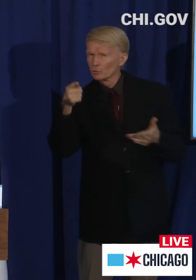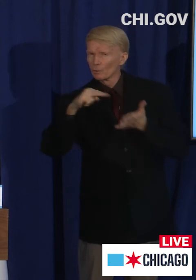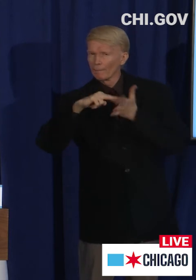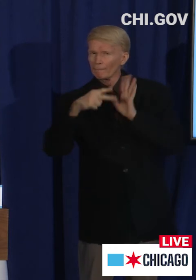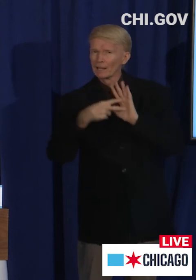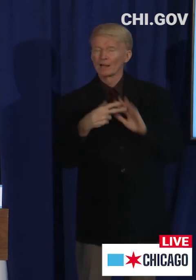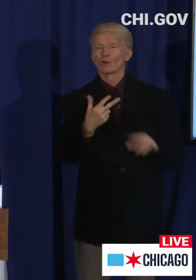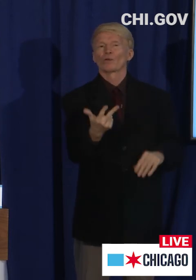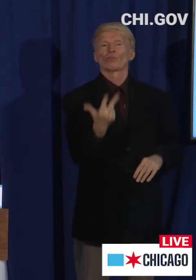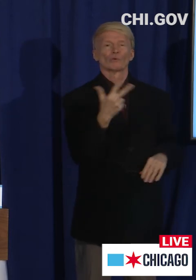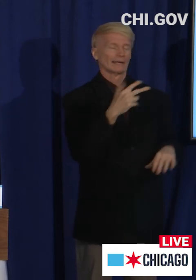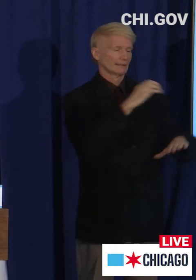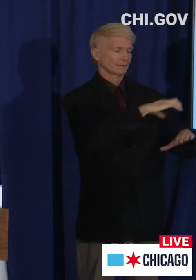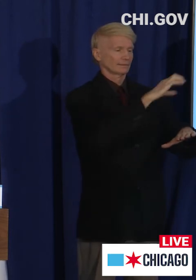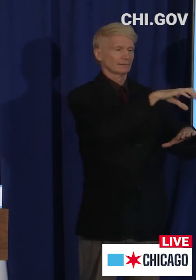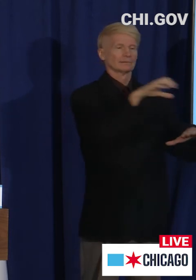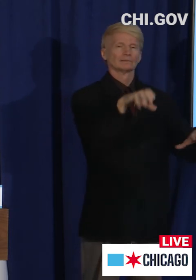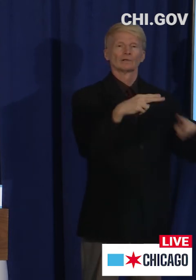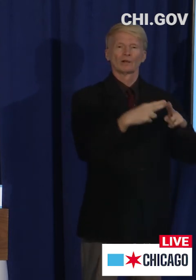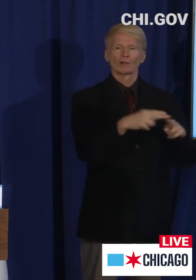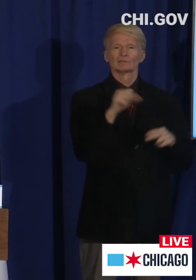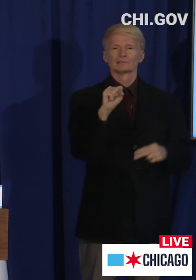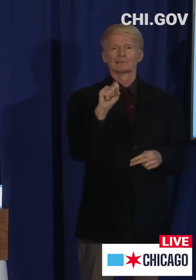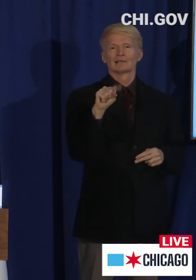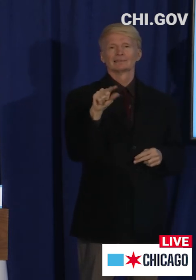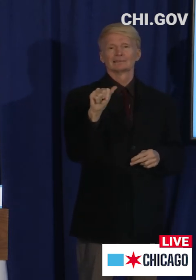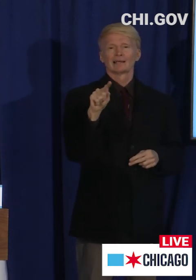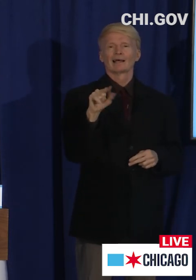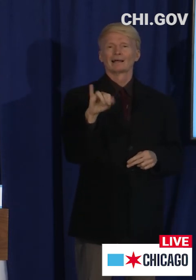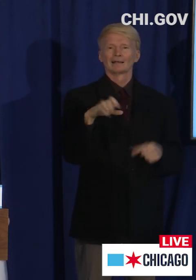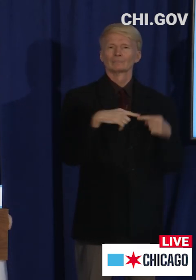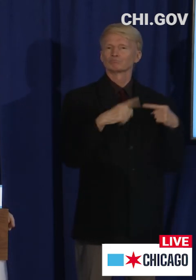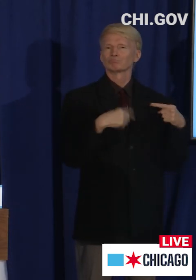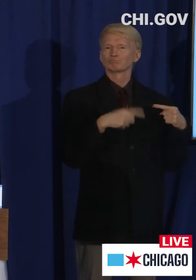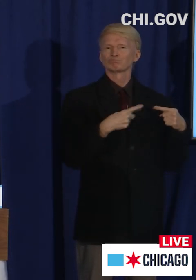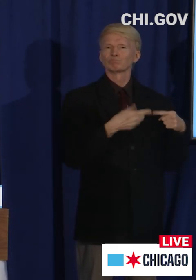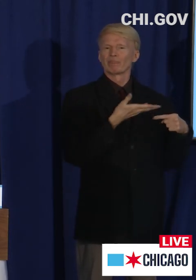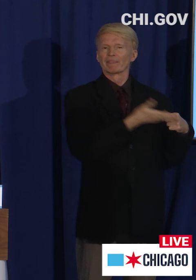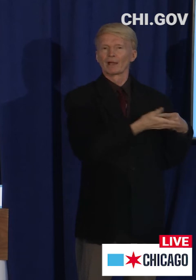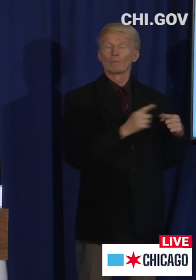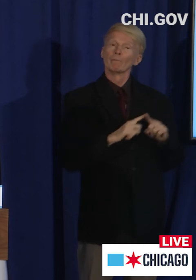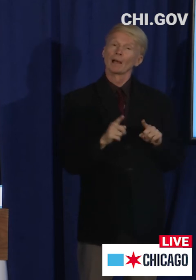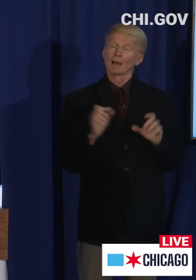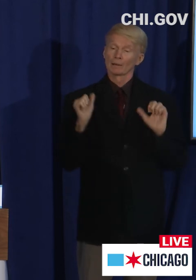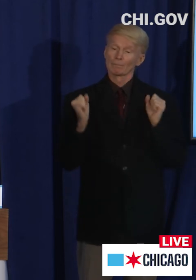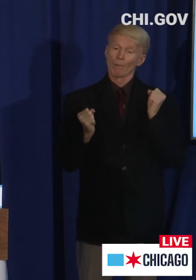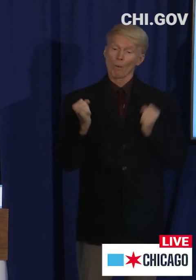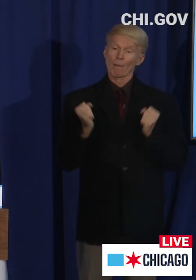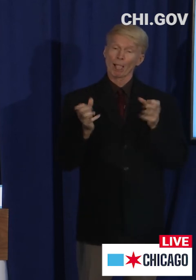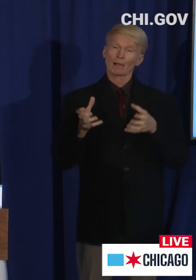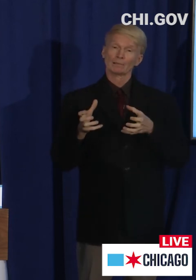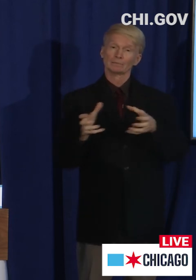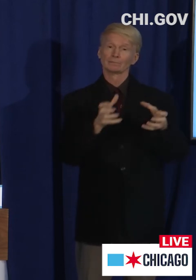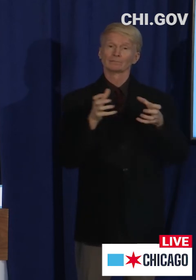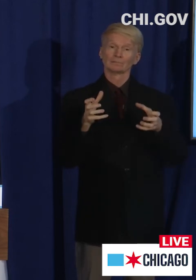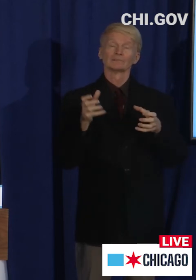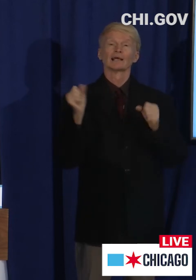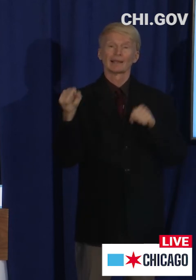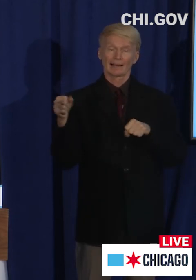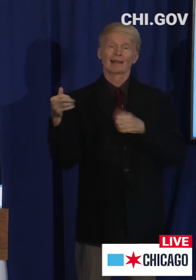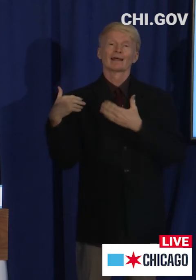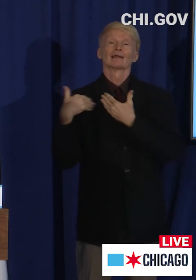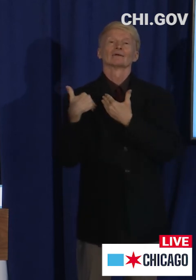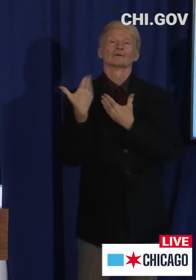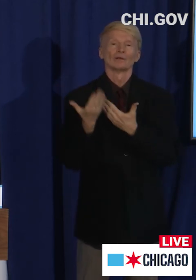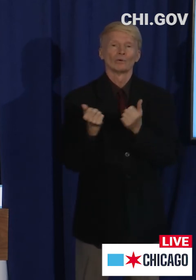the 3 static sites that are there routinely. But we do push these mobile sites out, specifically working with